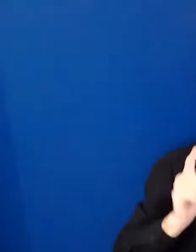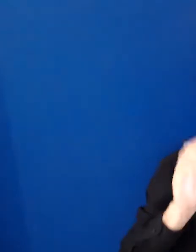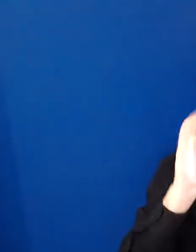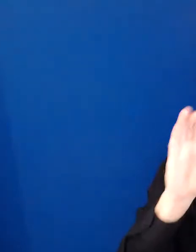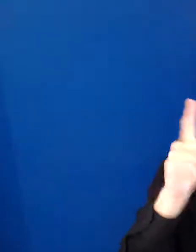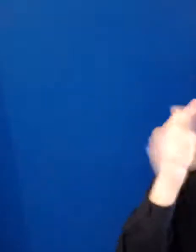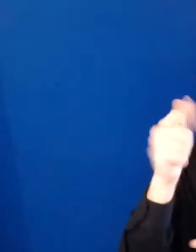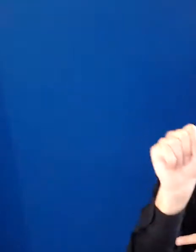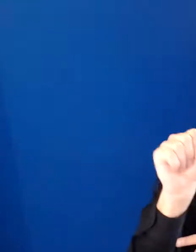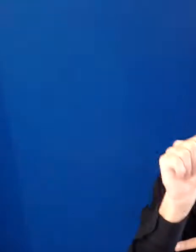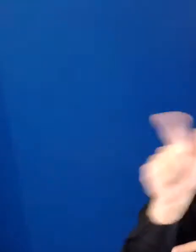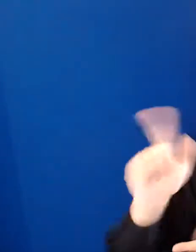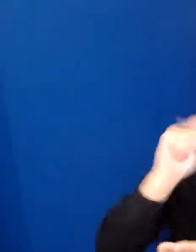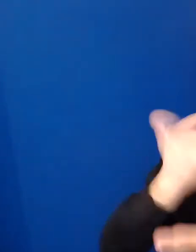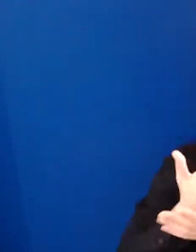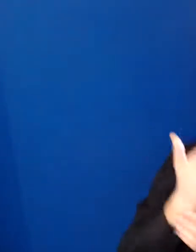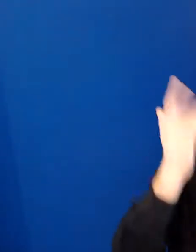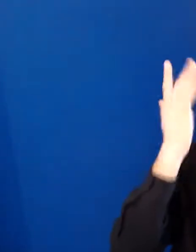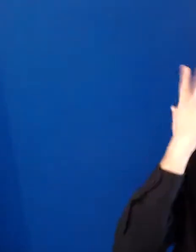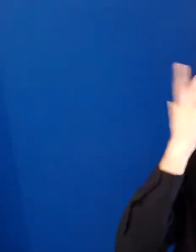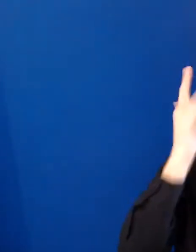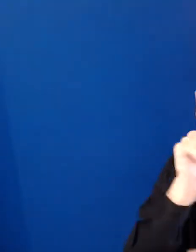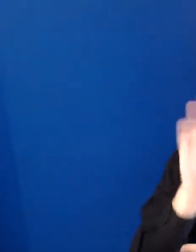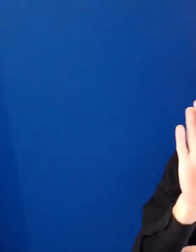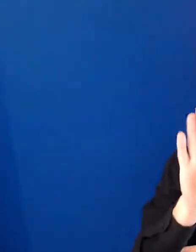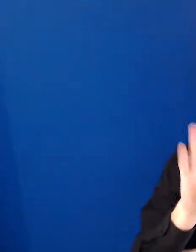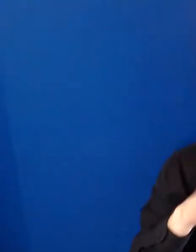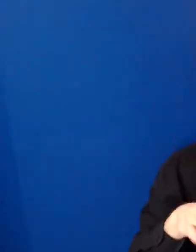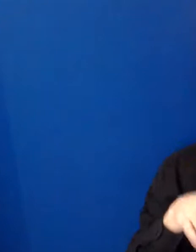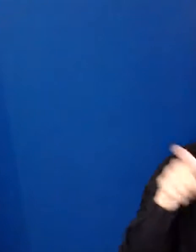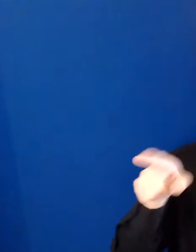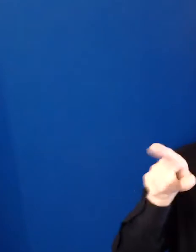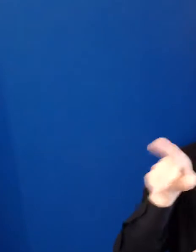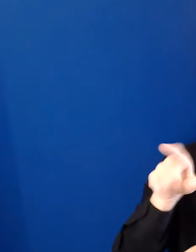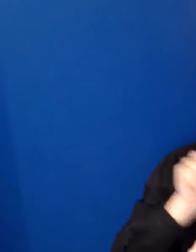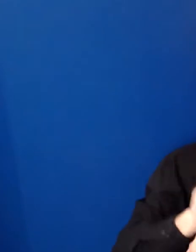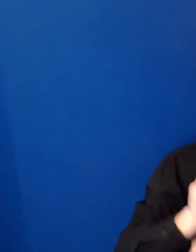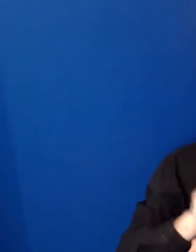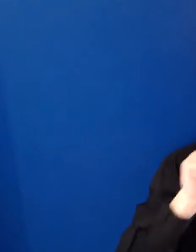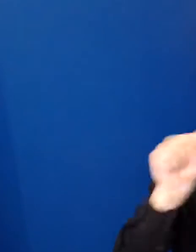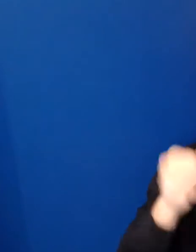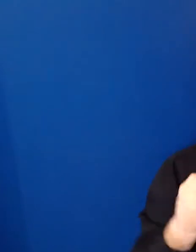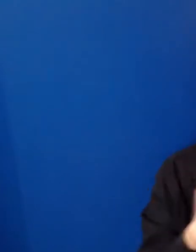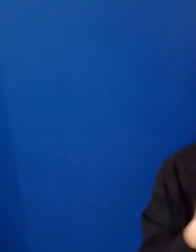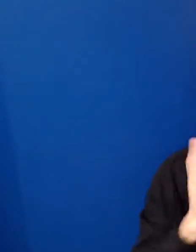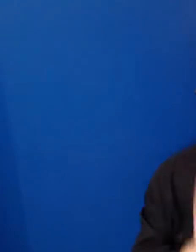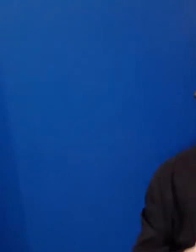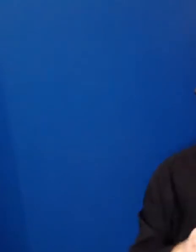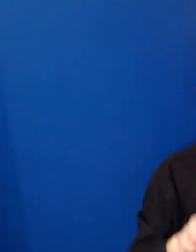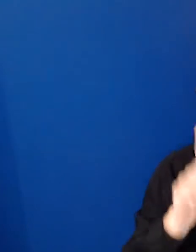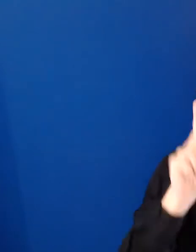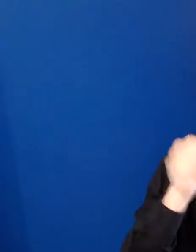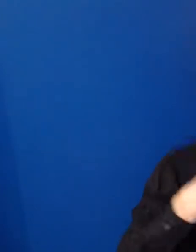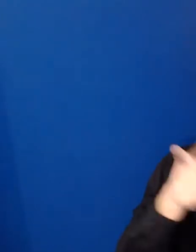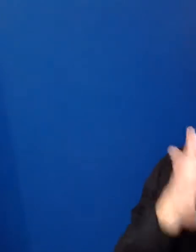State University, Long Beach, Shelly has worked as a disability navigator, benefit specialist, and client assistance